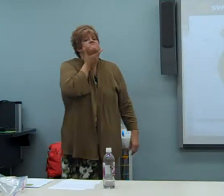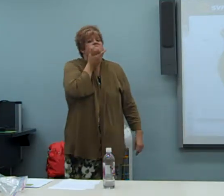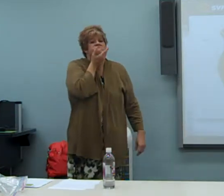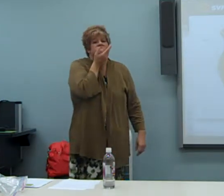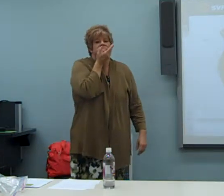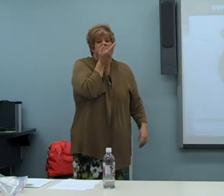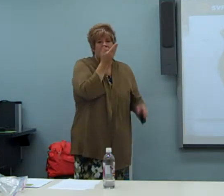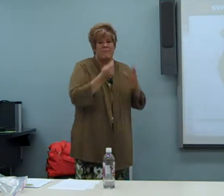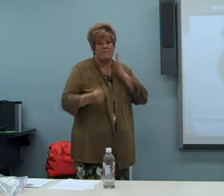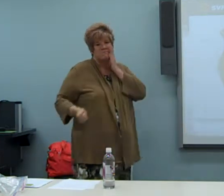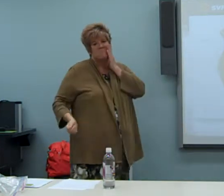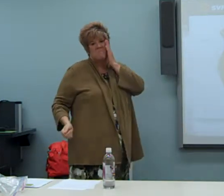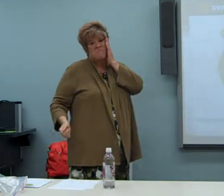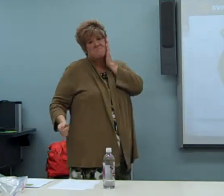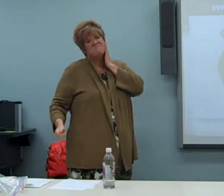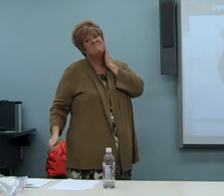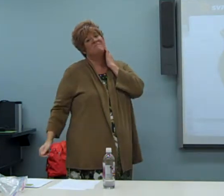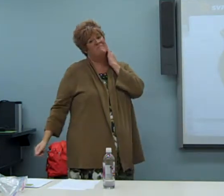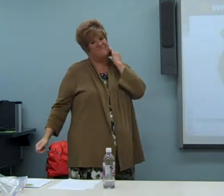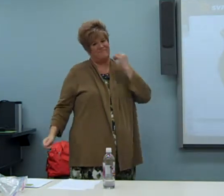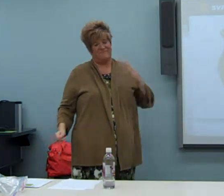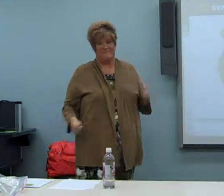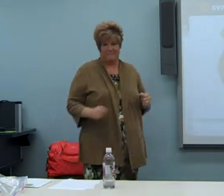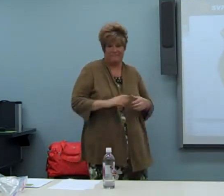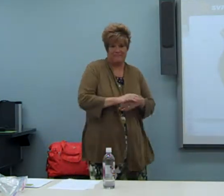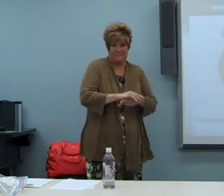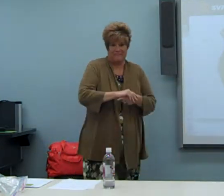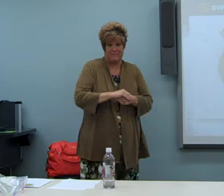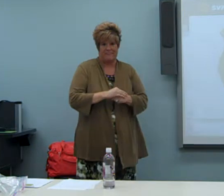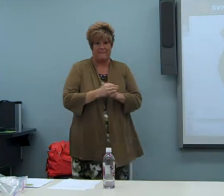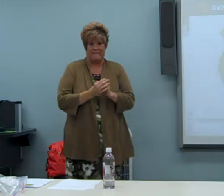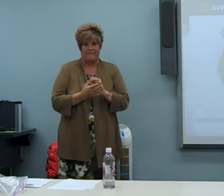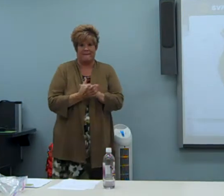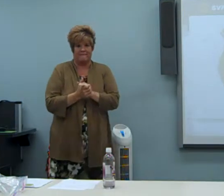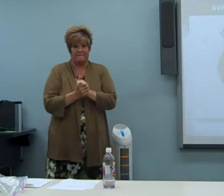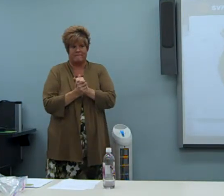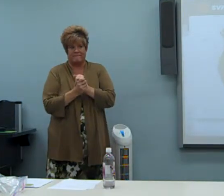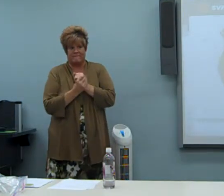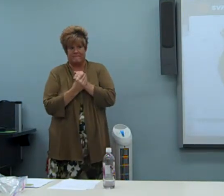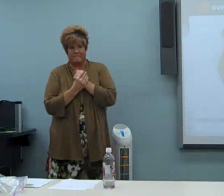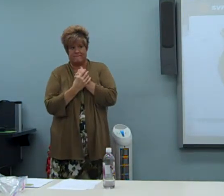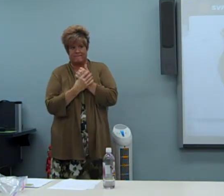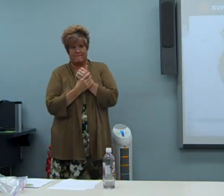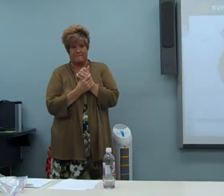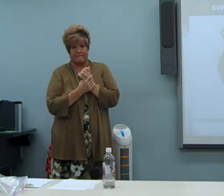So they're separated by management, or how are they grouped, or why are they set up that way?